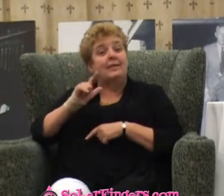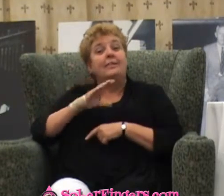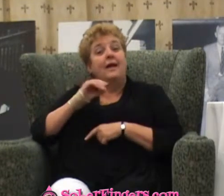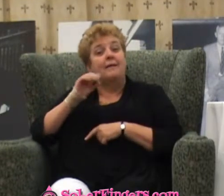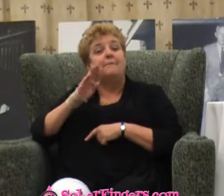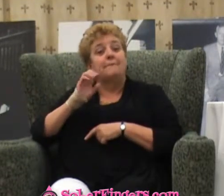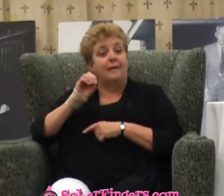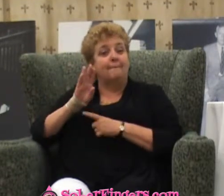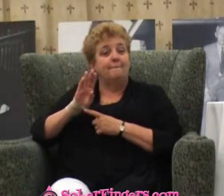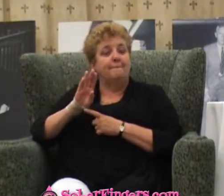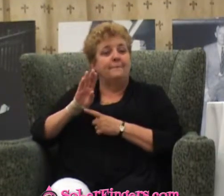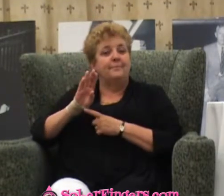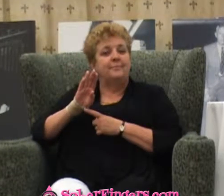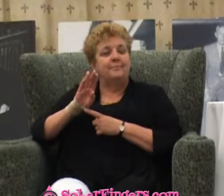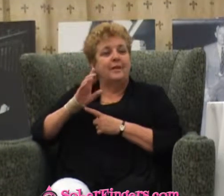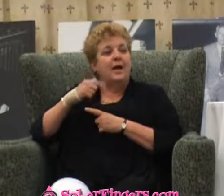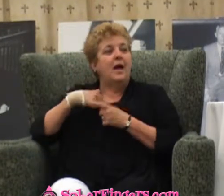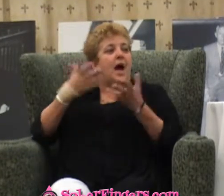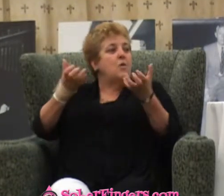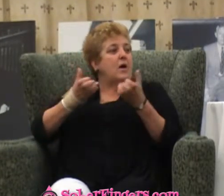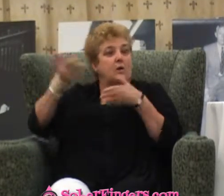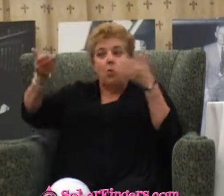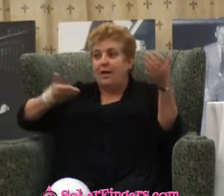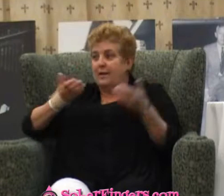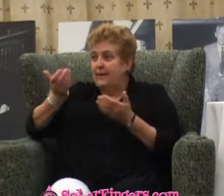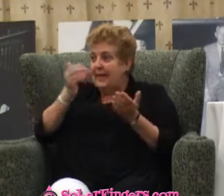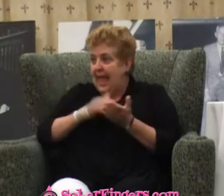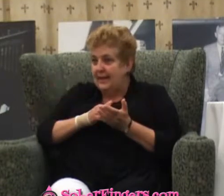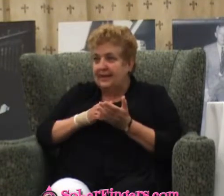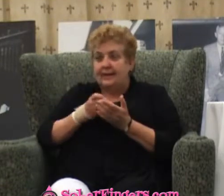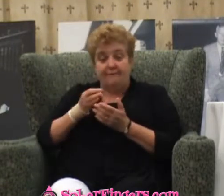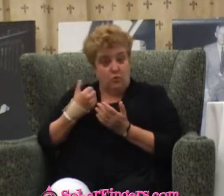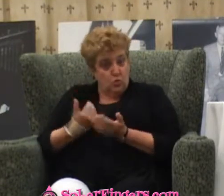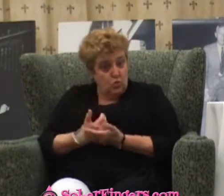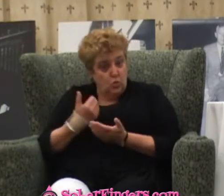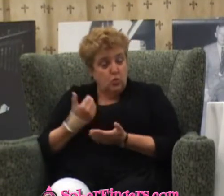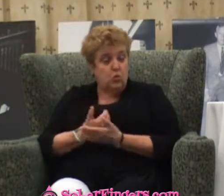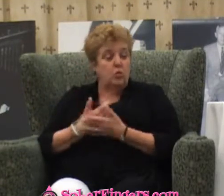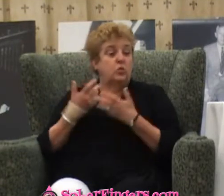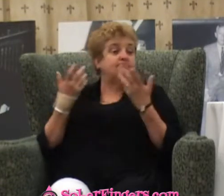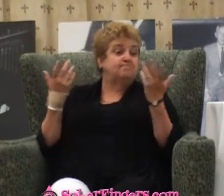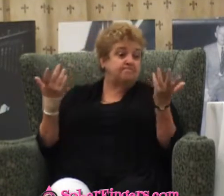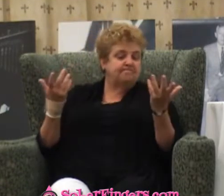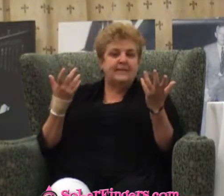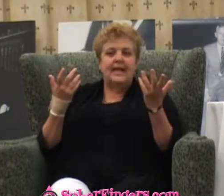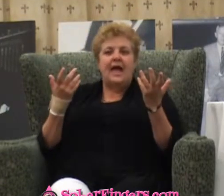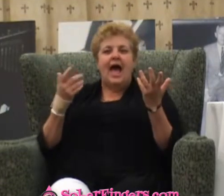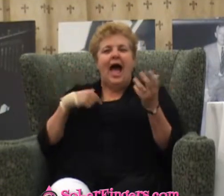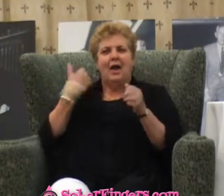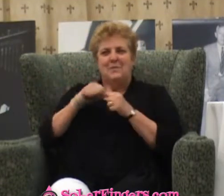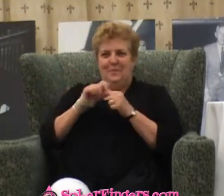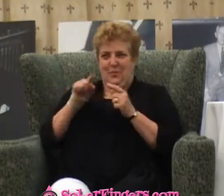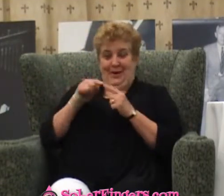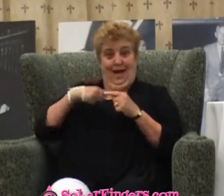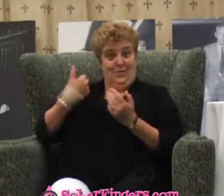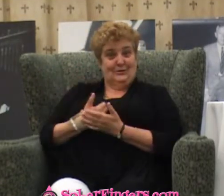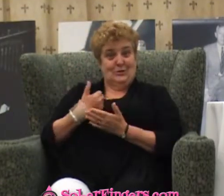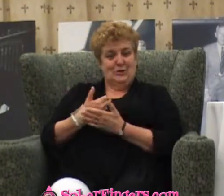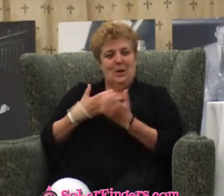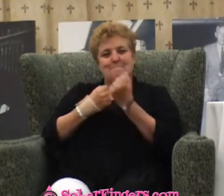You know, I want to welcome you again if you're new. I remember when I was new, my sponsor said to me, he said, Adam, I want you